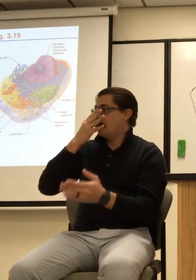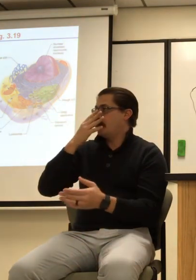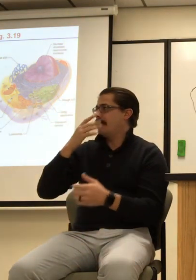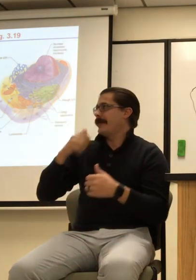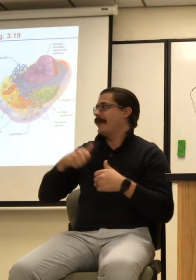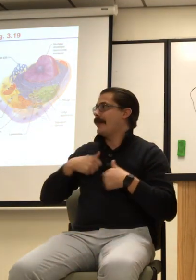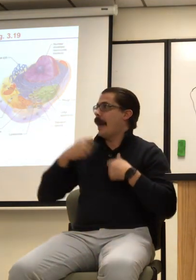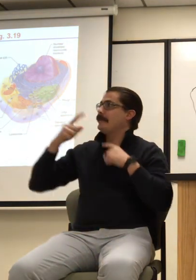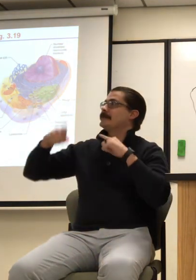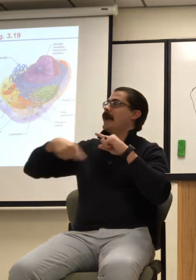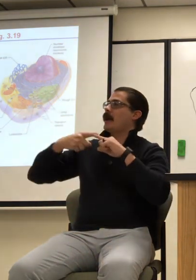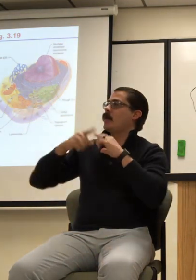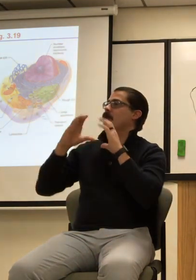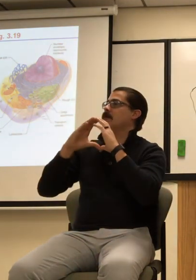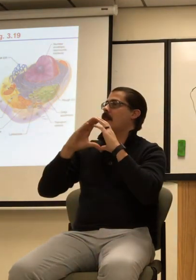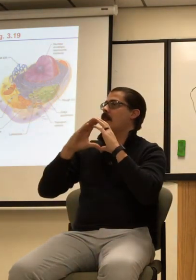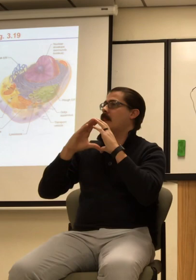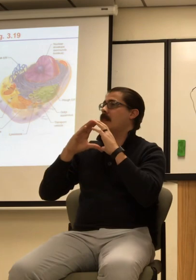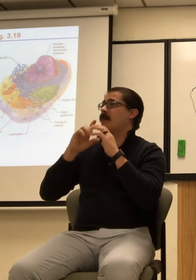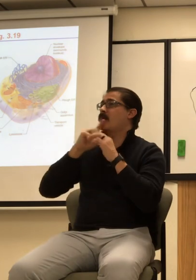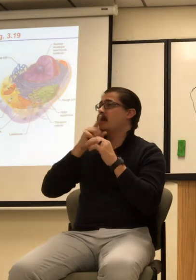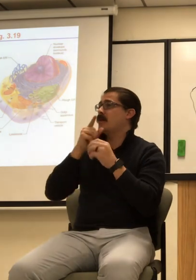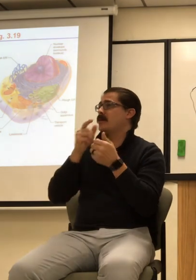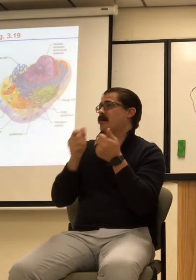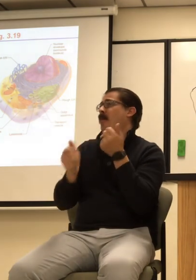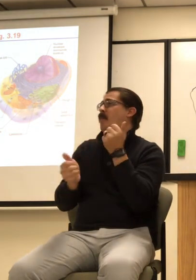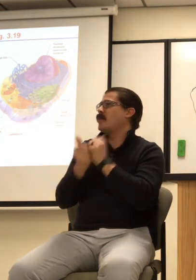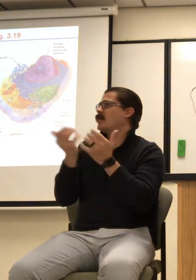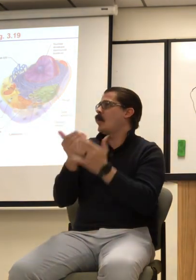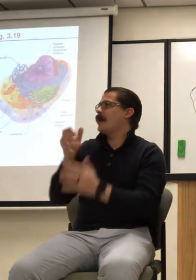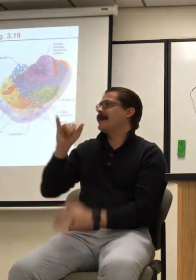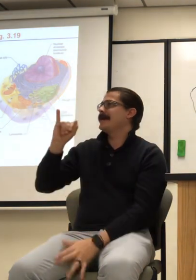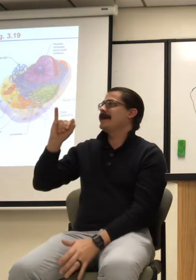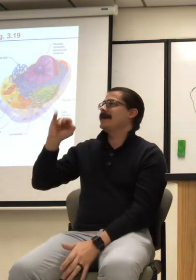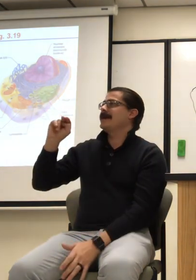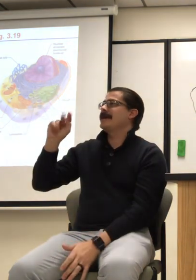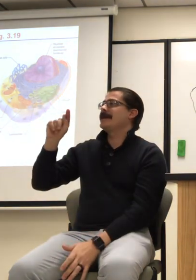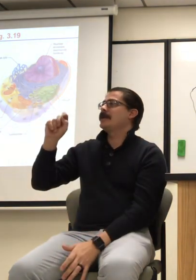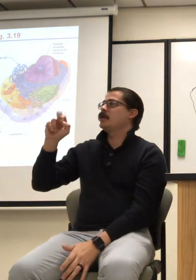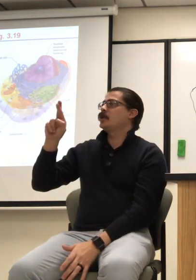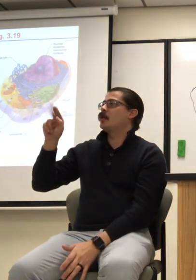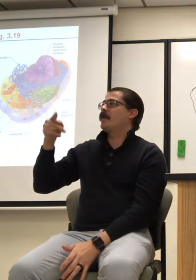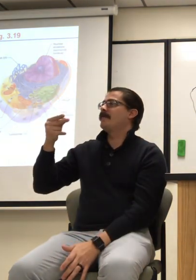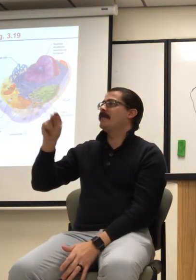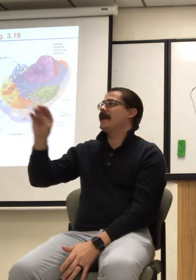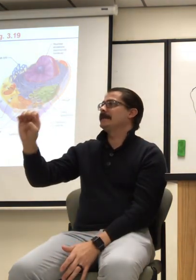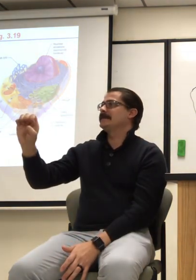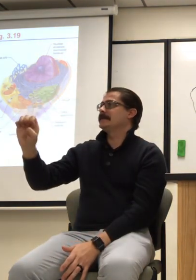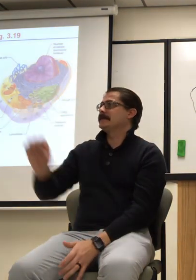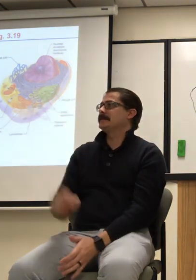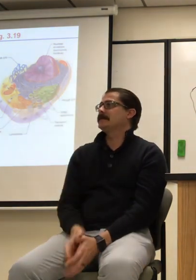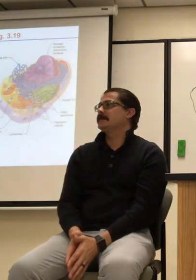cycle of a cell, which is mostly interphase. Let me get my pointer out.